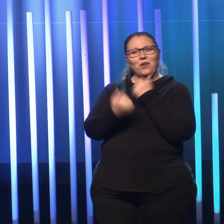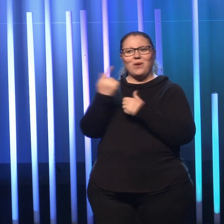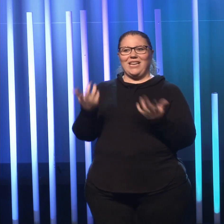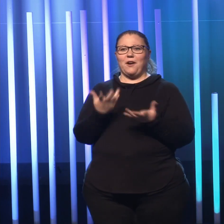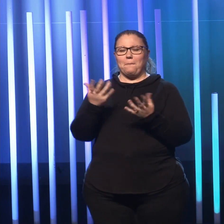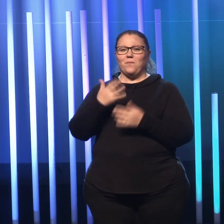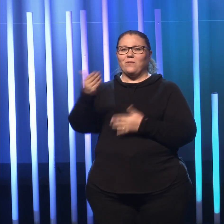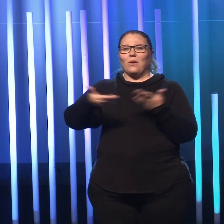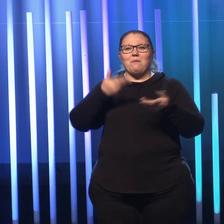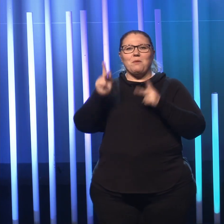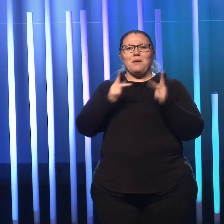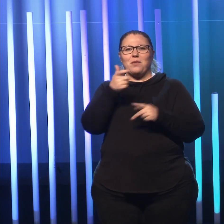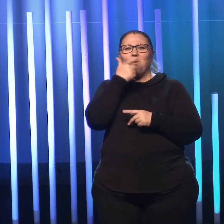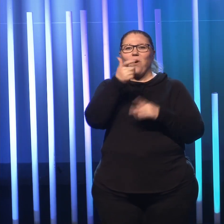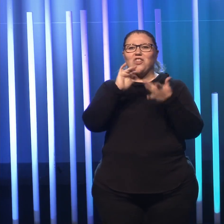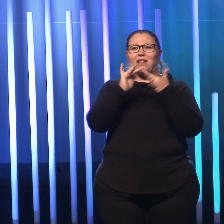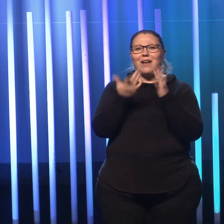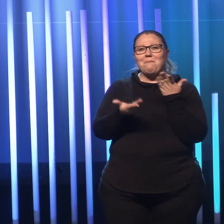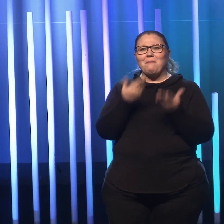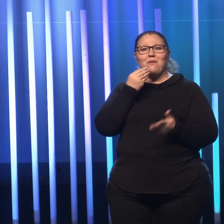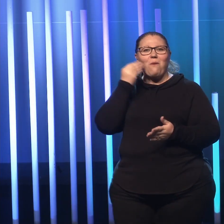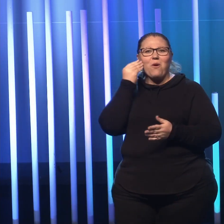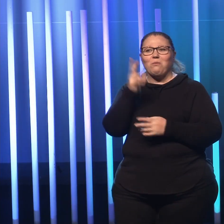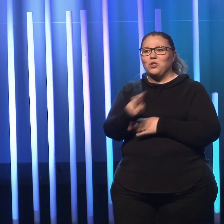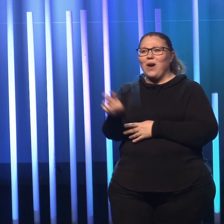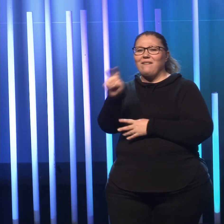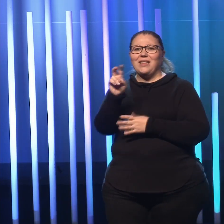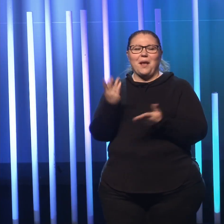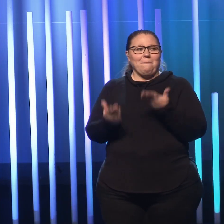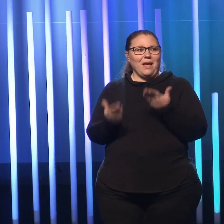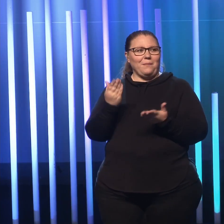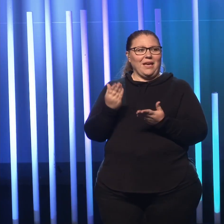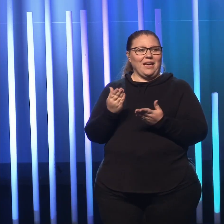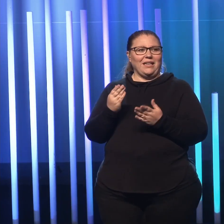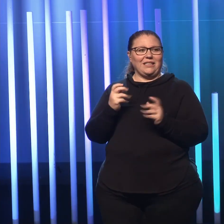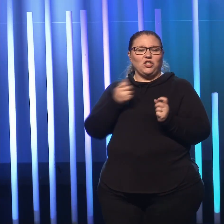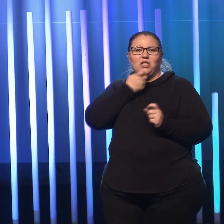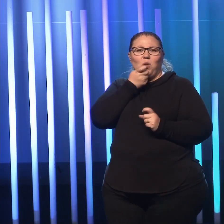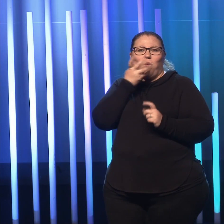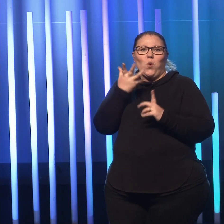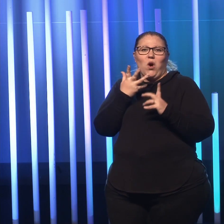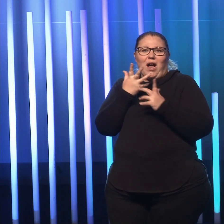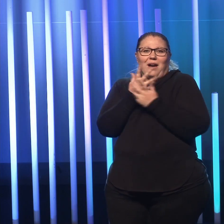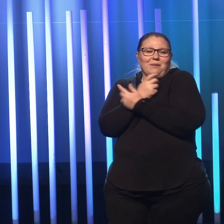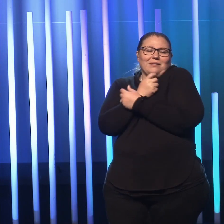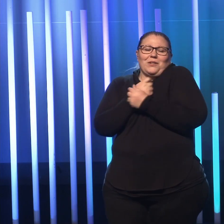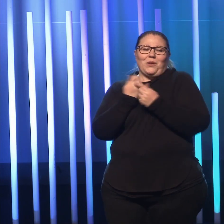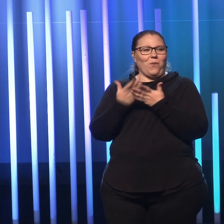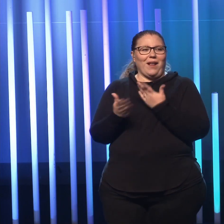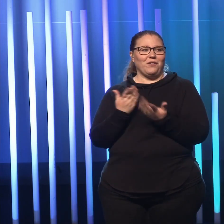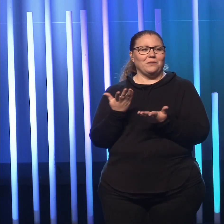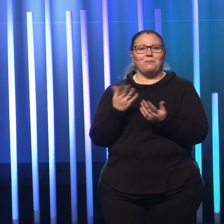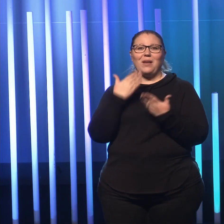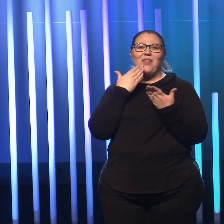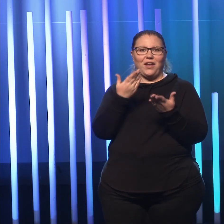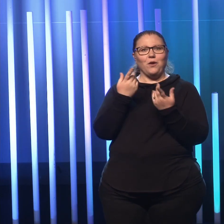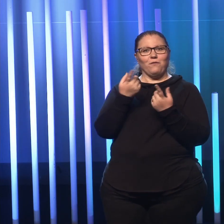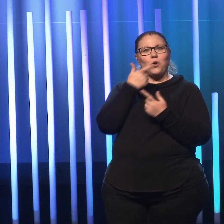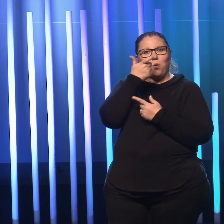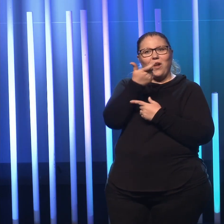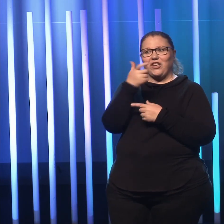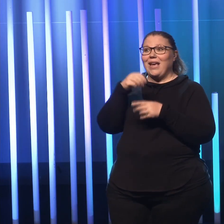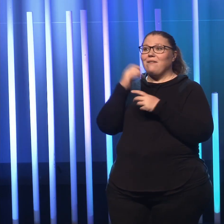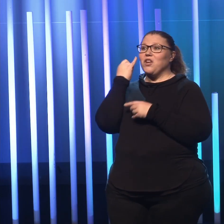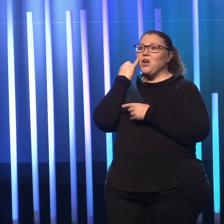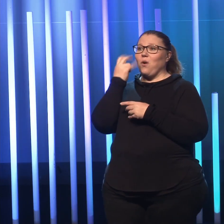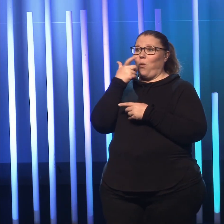those of you that are tuning in online. Maybe you're home, maybe you're traveling, maybe it's just warm and cozy and, whatever it might be, but thank you for being with us. If you're out in the